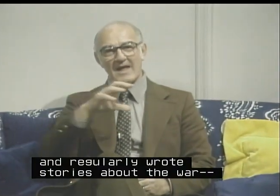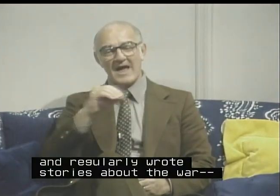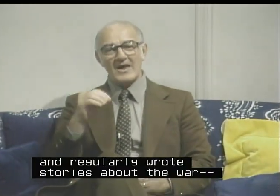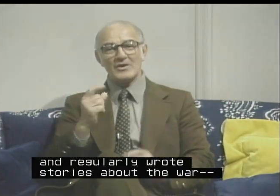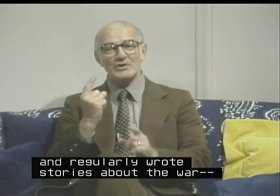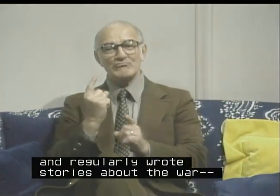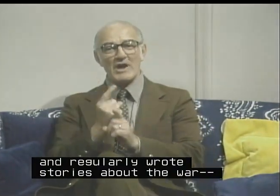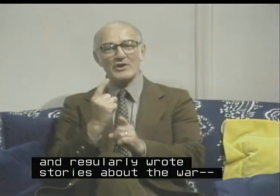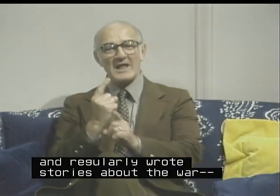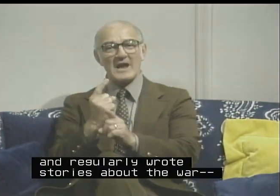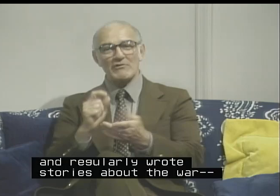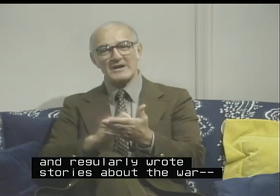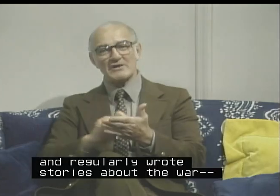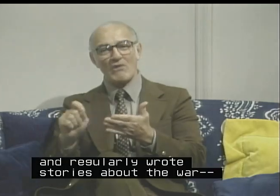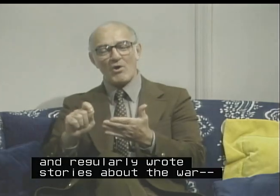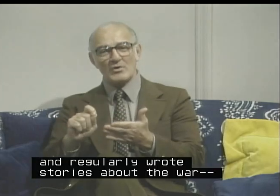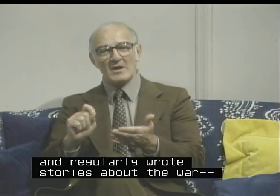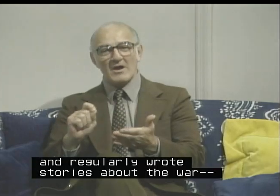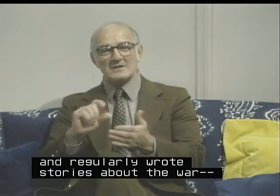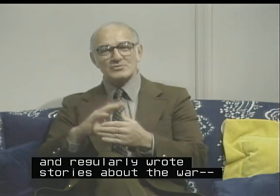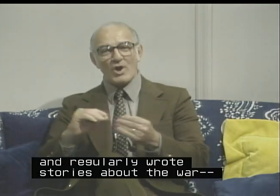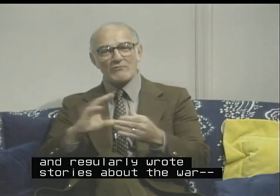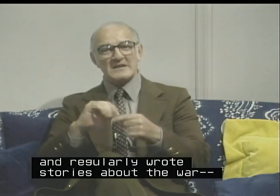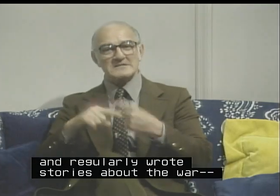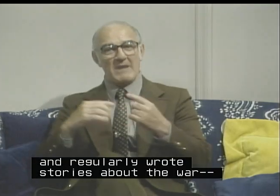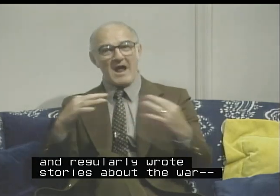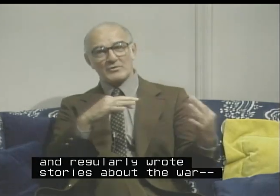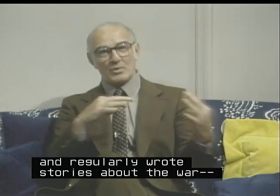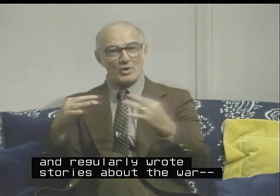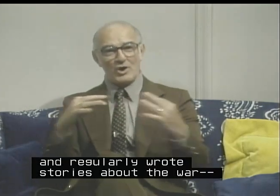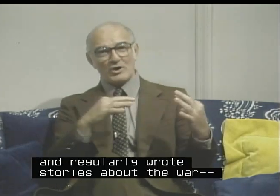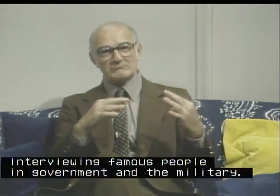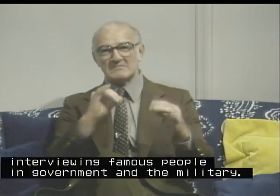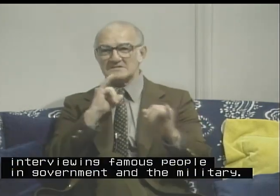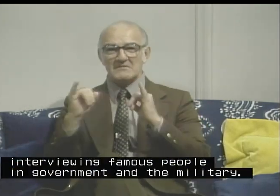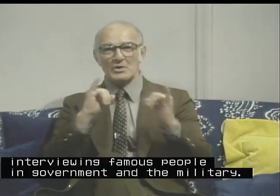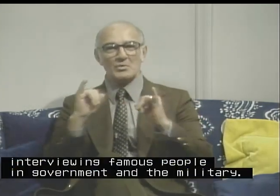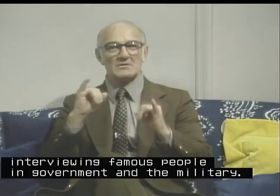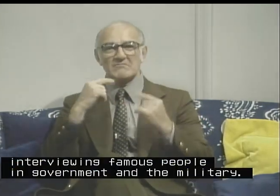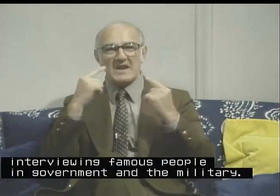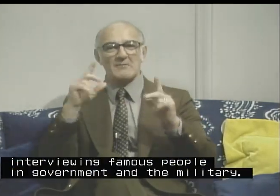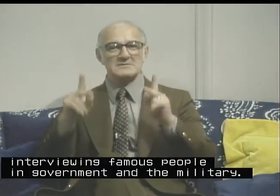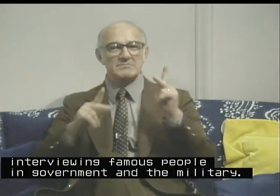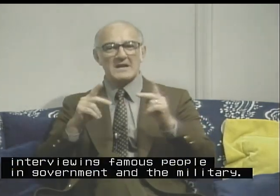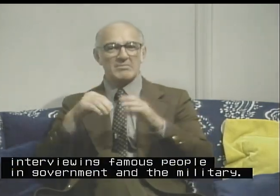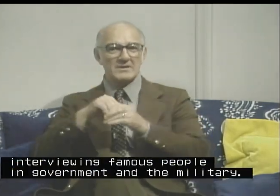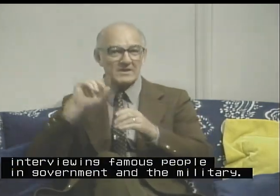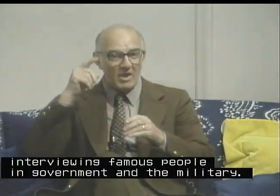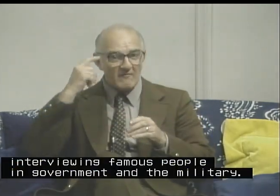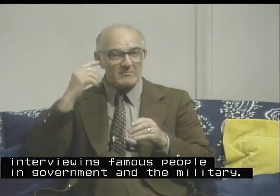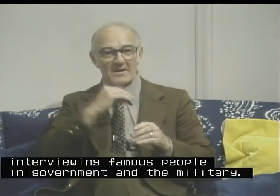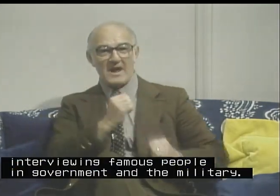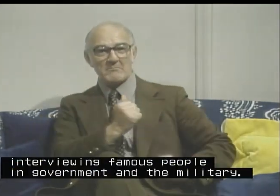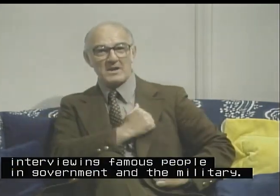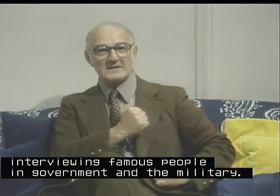and regularly wrote stories about the war, interviewing famous people in government and